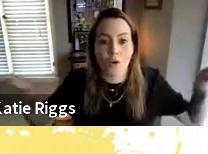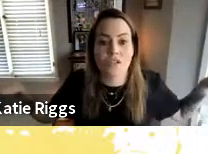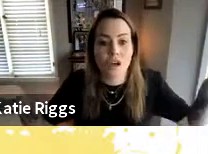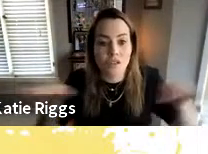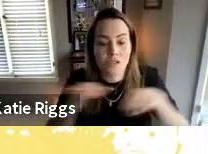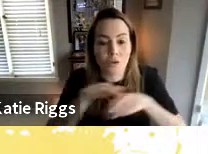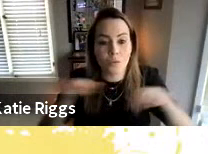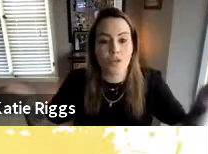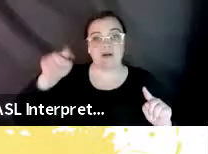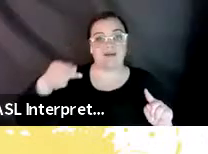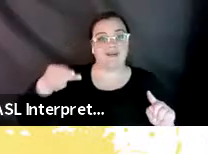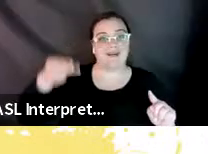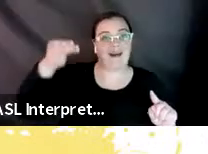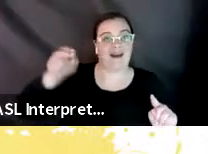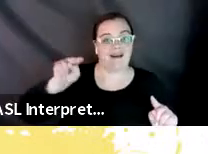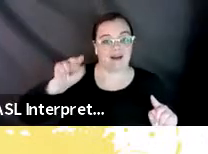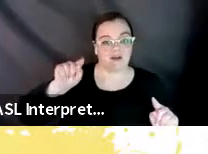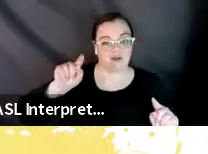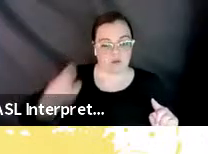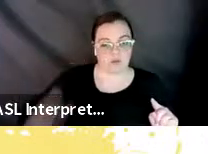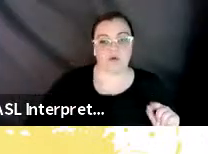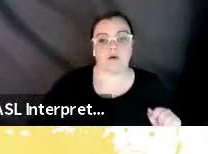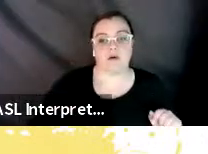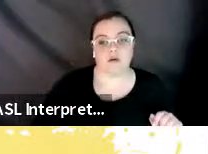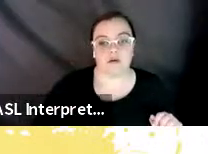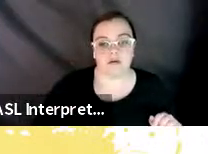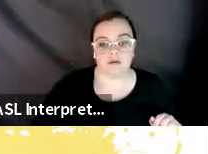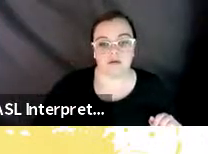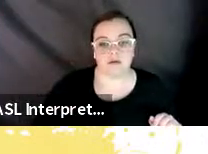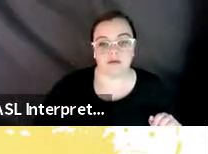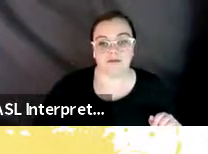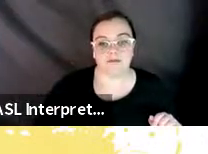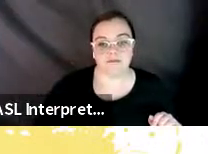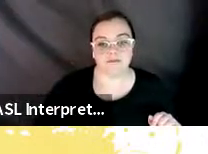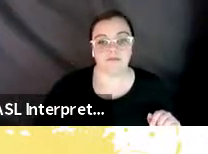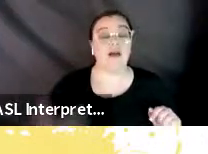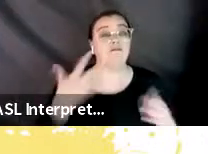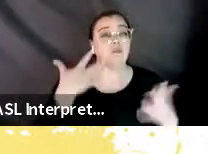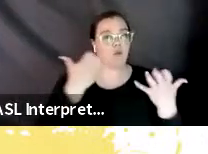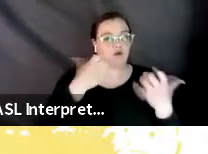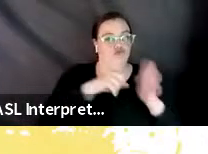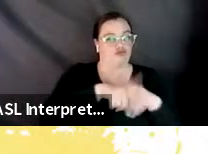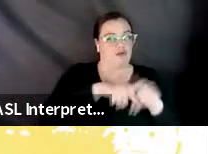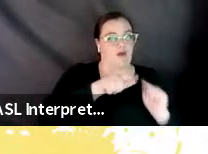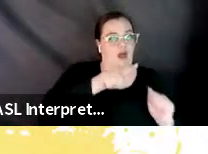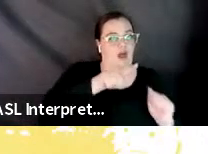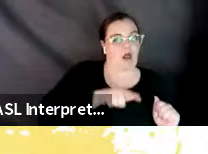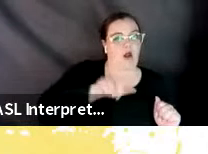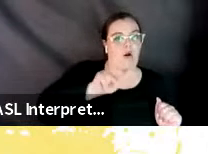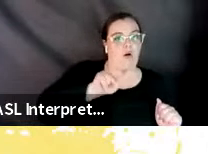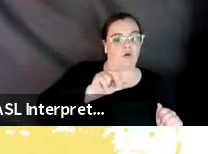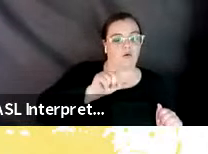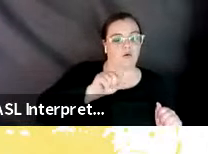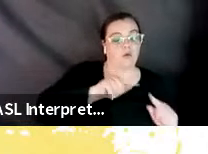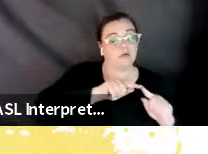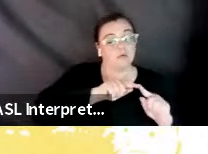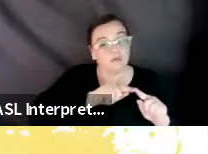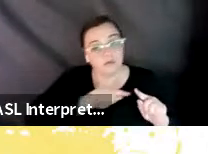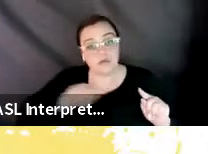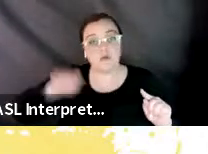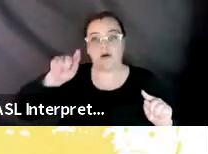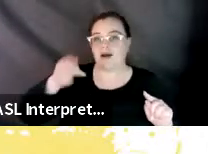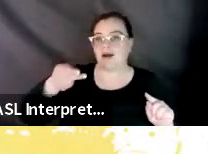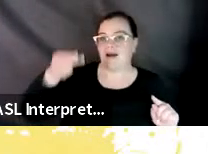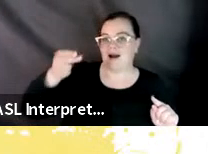not horizontal, which means that there must be an emphasis on keeping the vowel always pure. And I